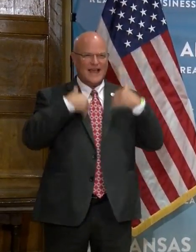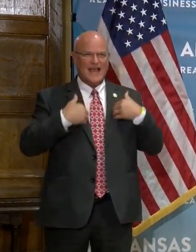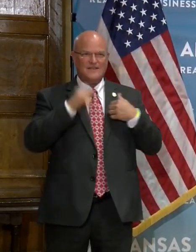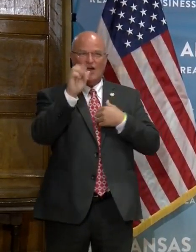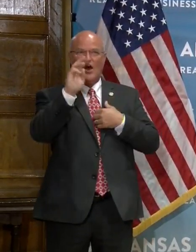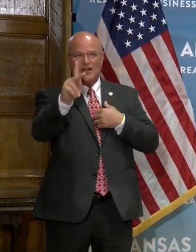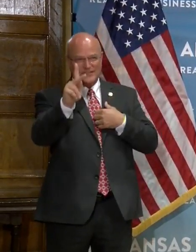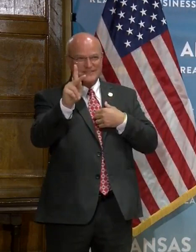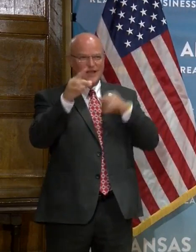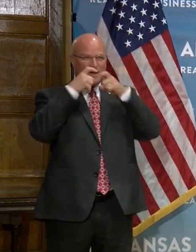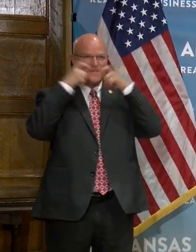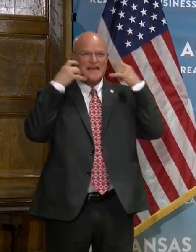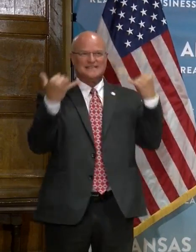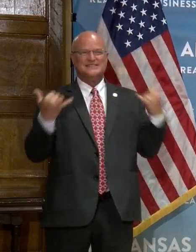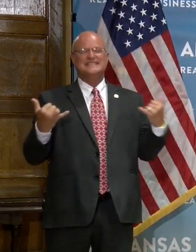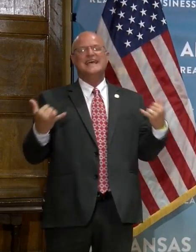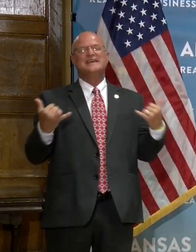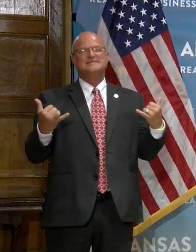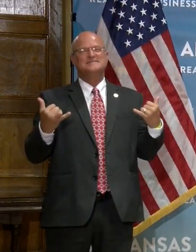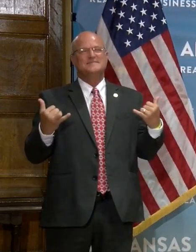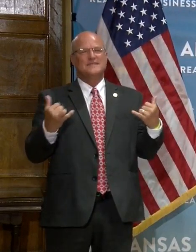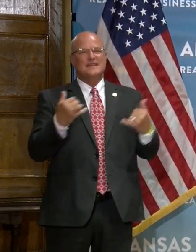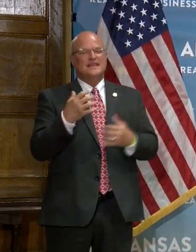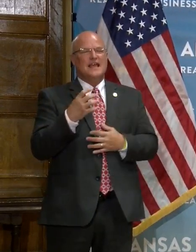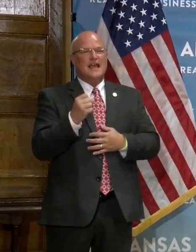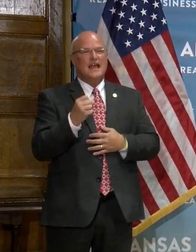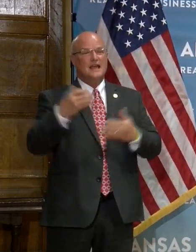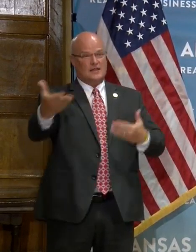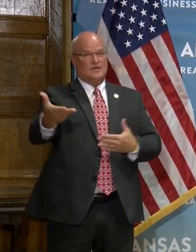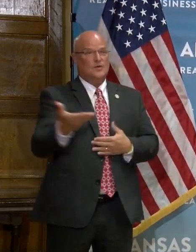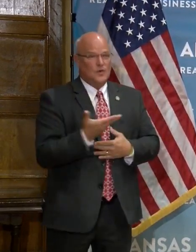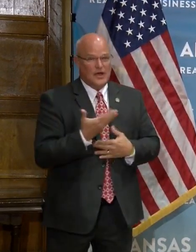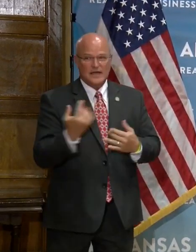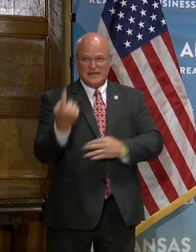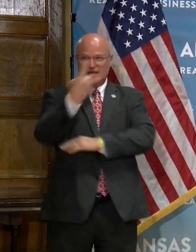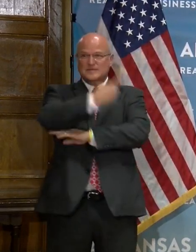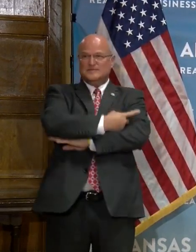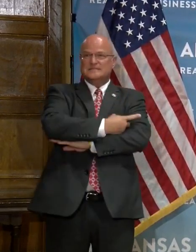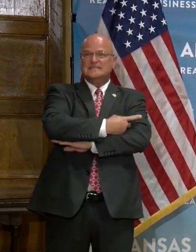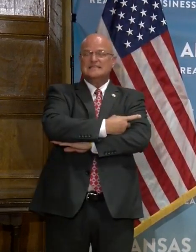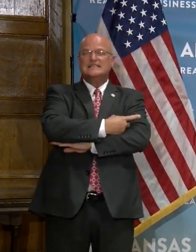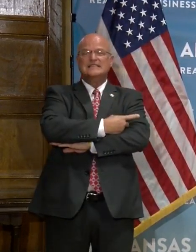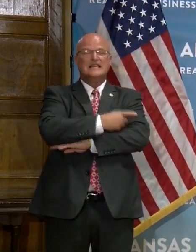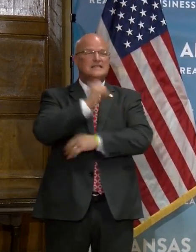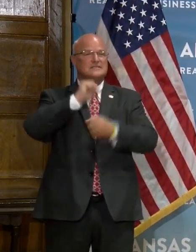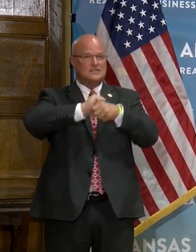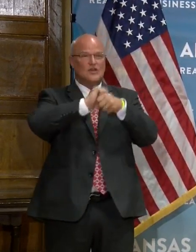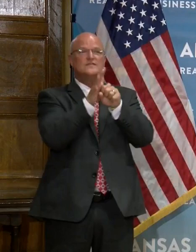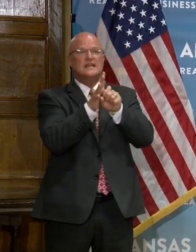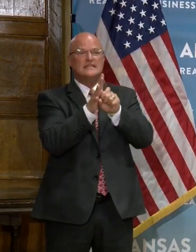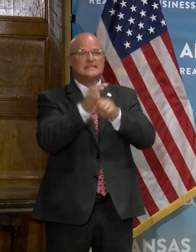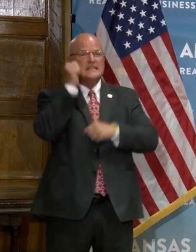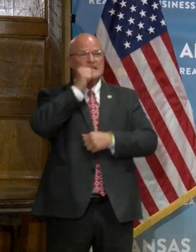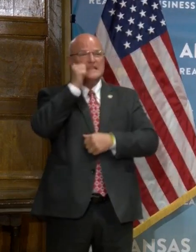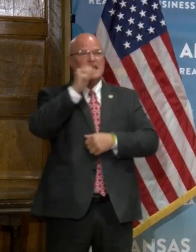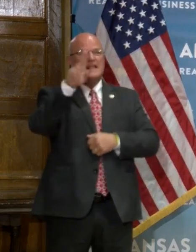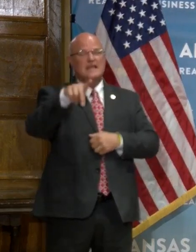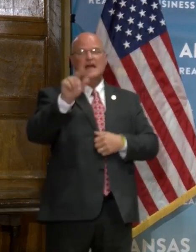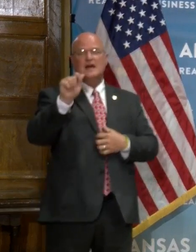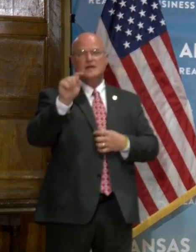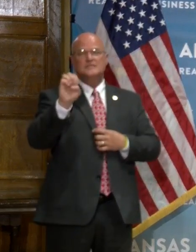our Arkansas mask on today. Welcome to today's COVID-19 daily